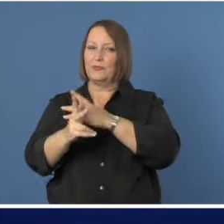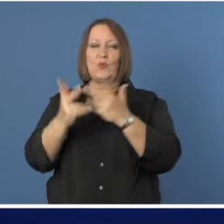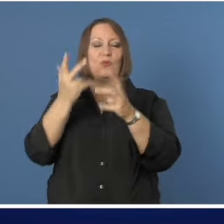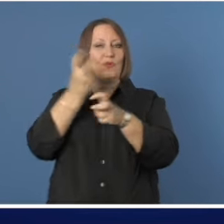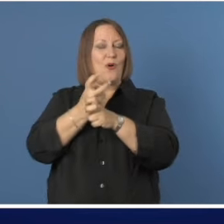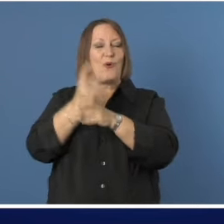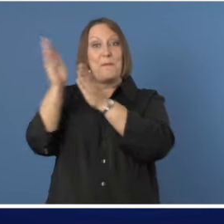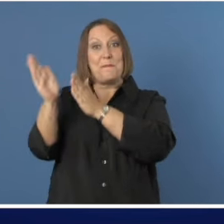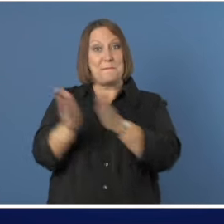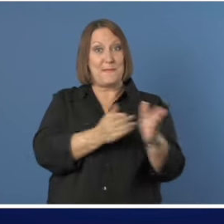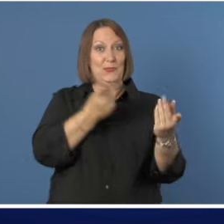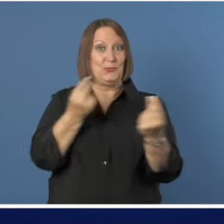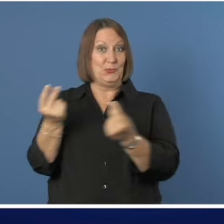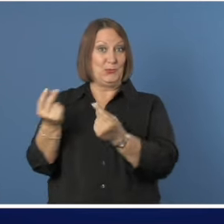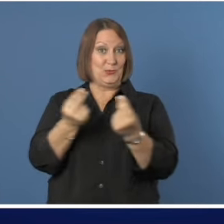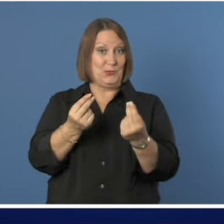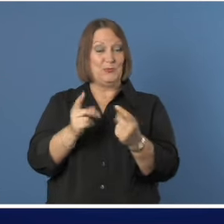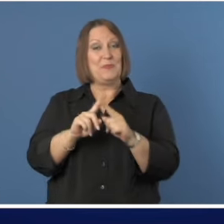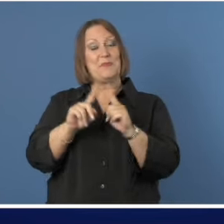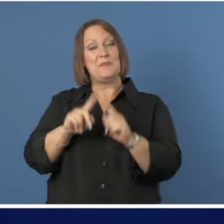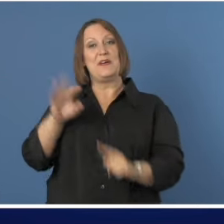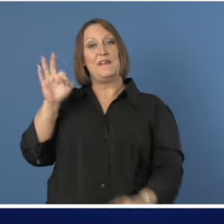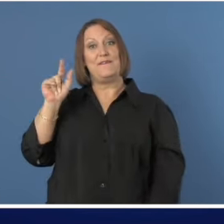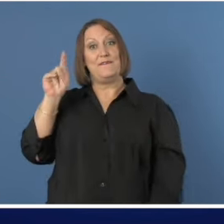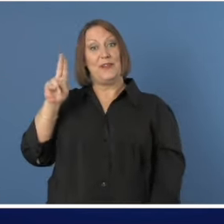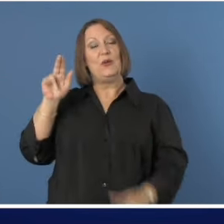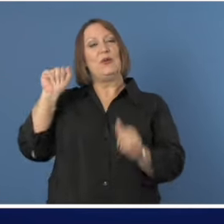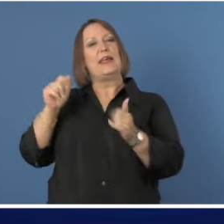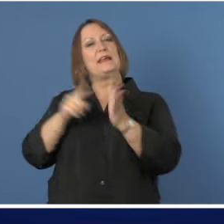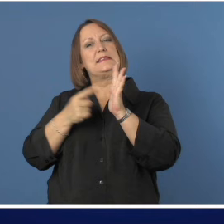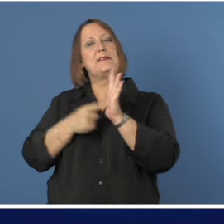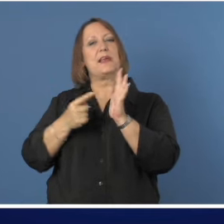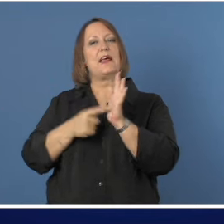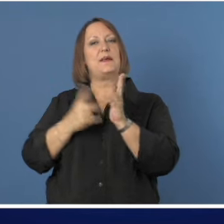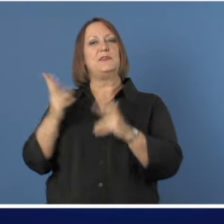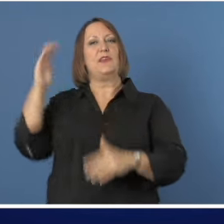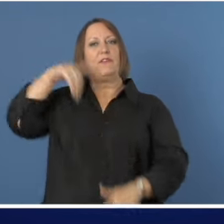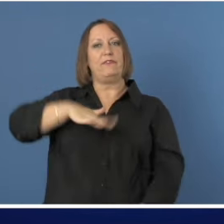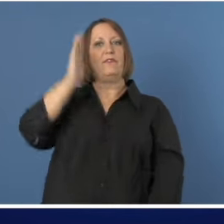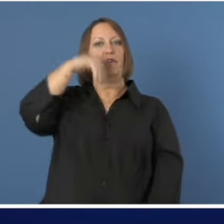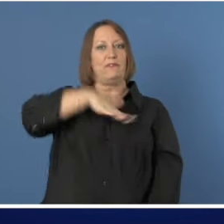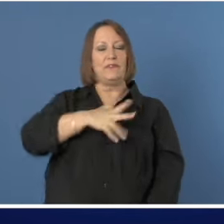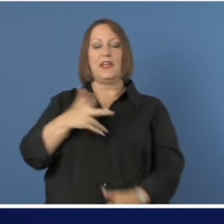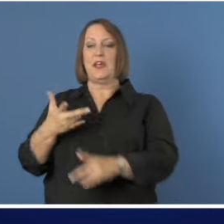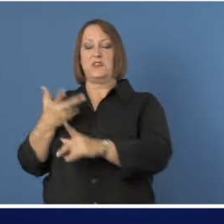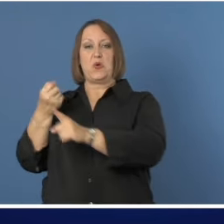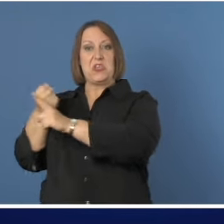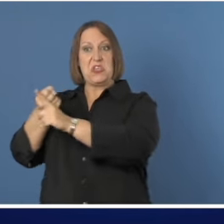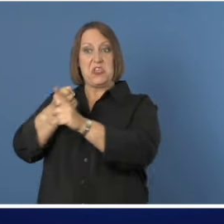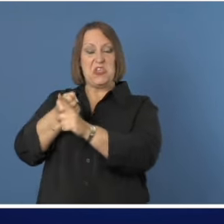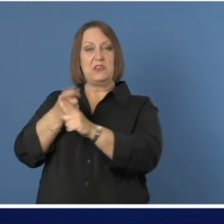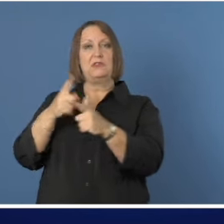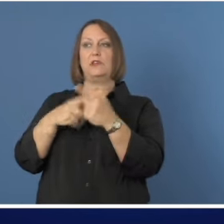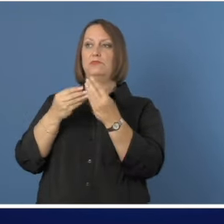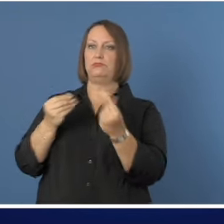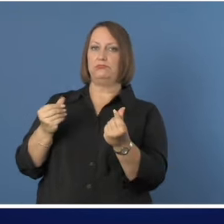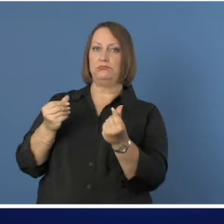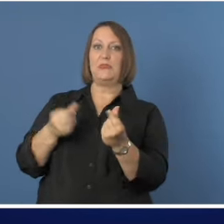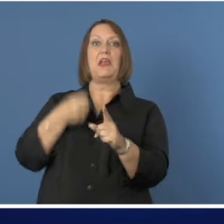A pandemic may come and go in waves, each of which can last for months at a